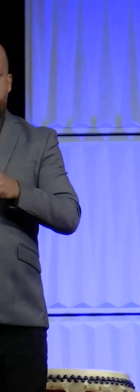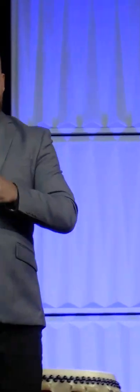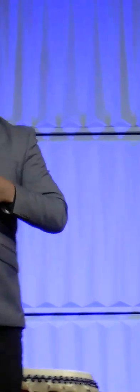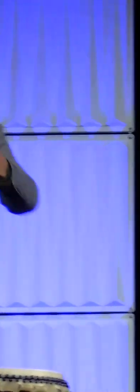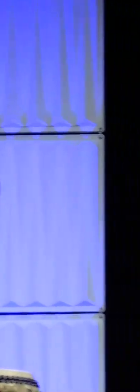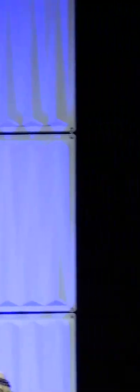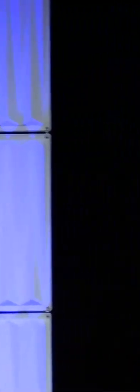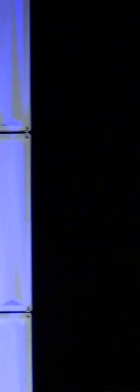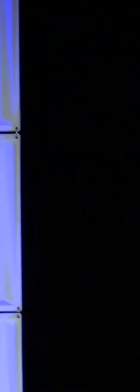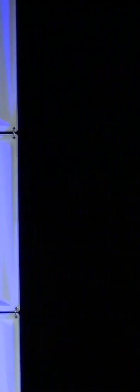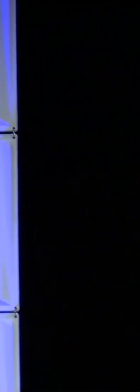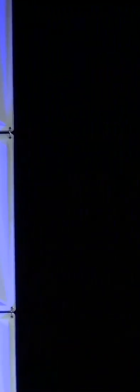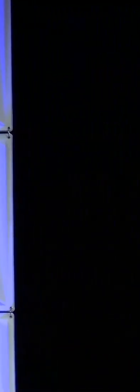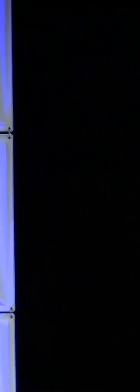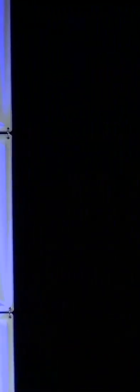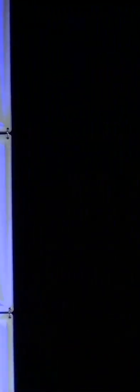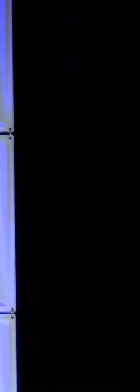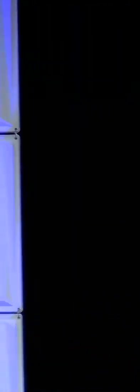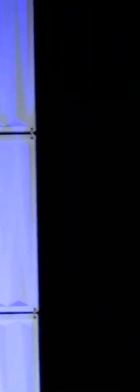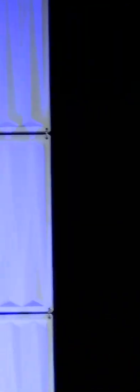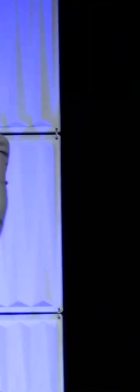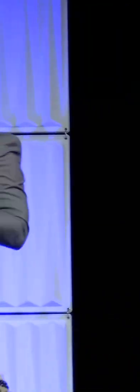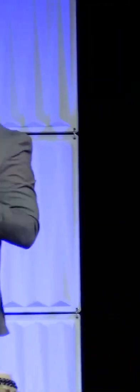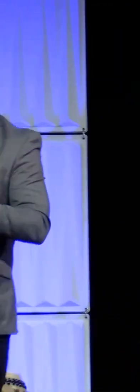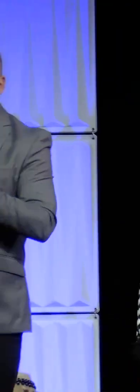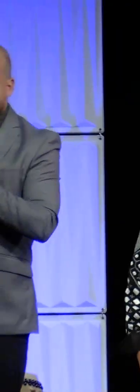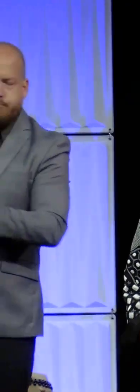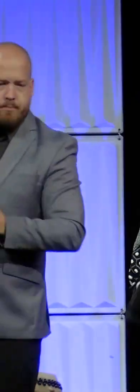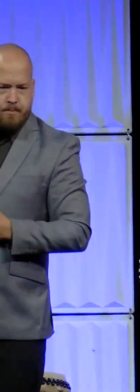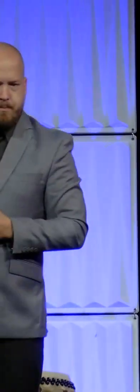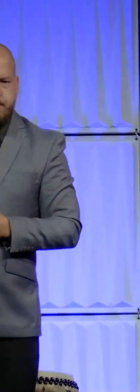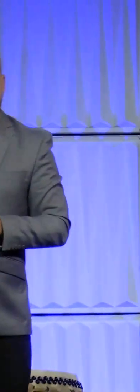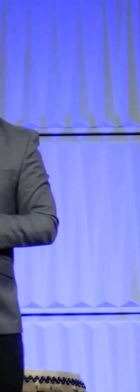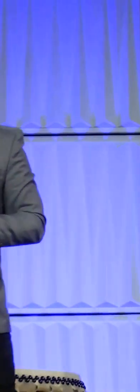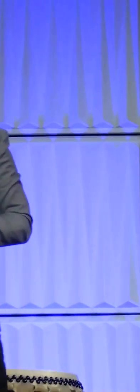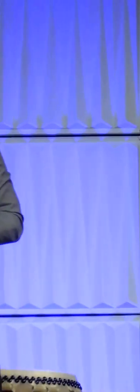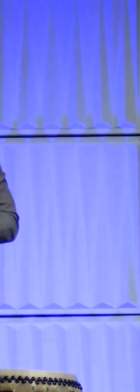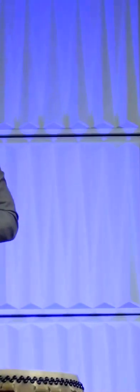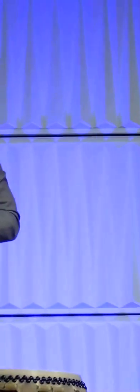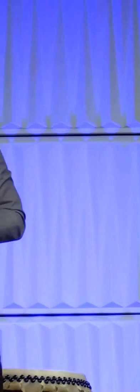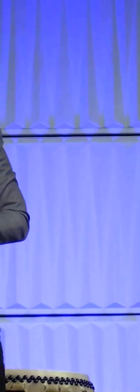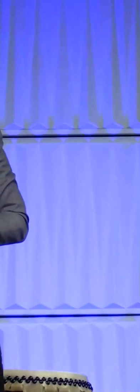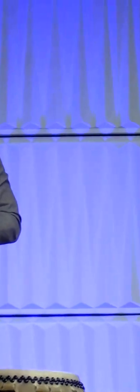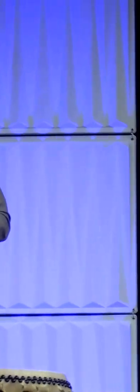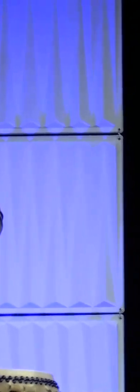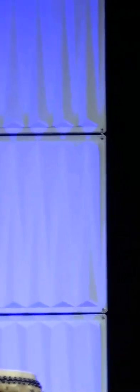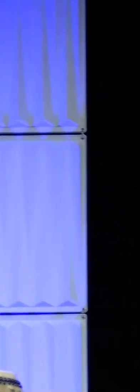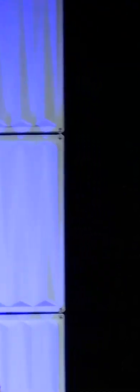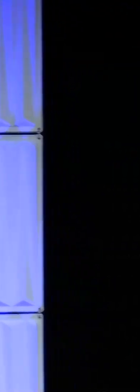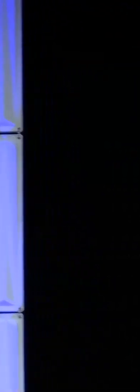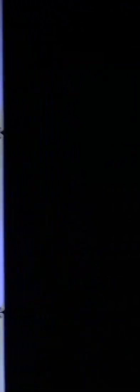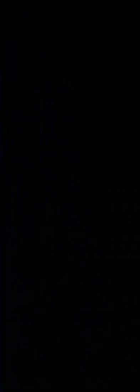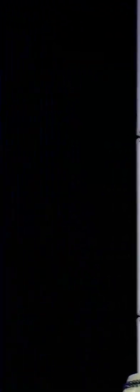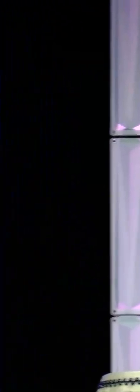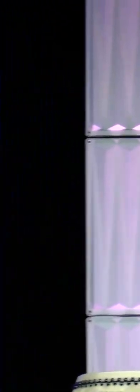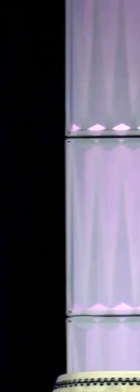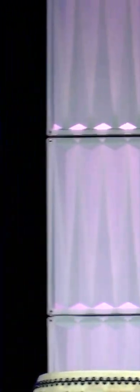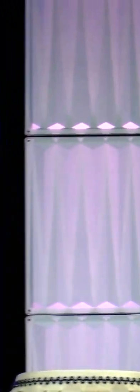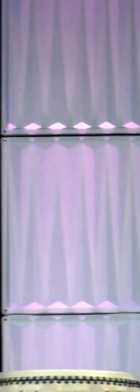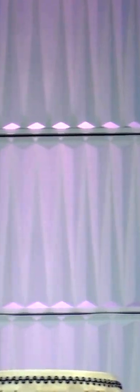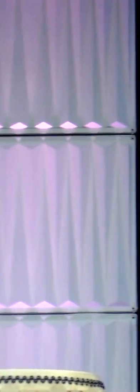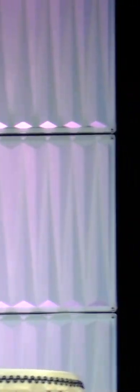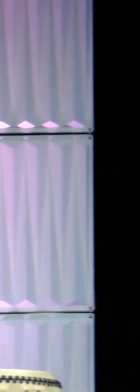I think we need to love ourselves critically. Critically meaning, it's not just